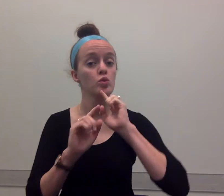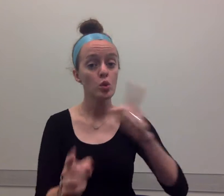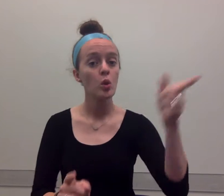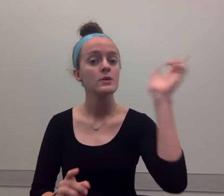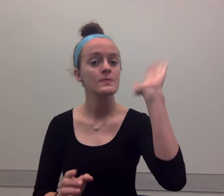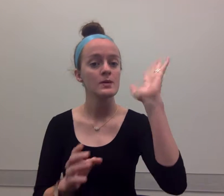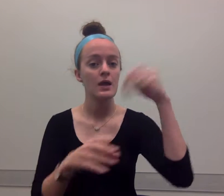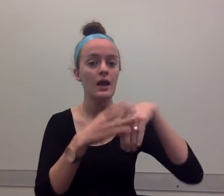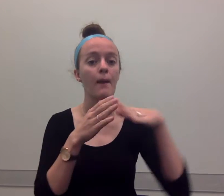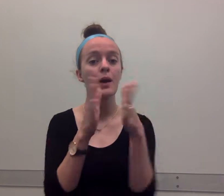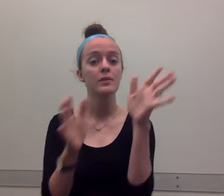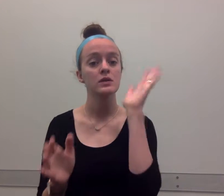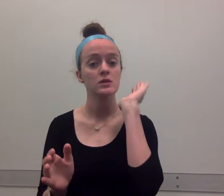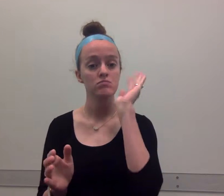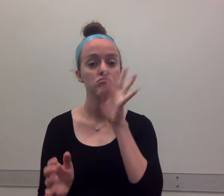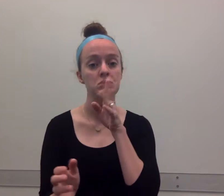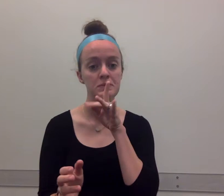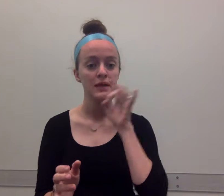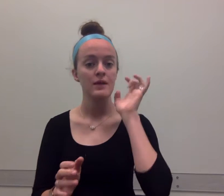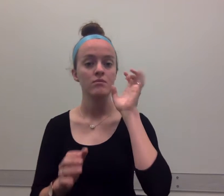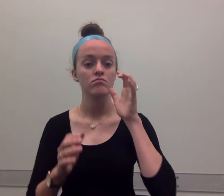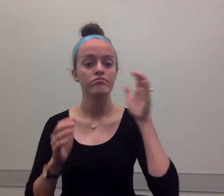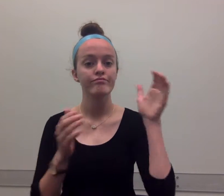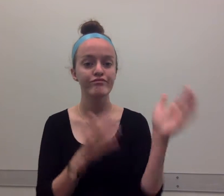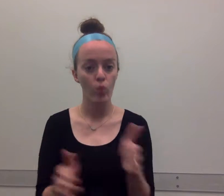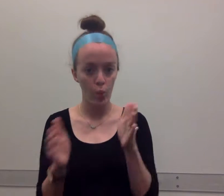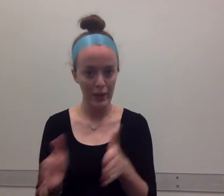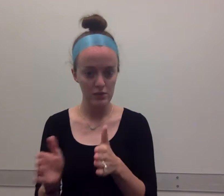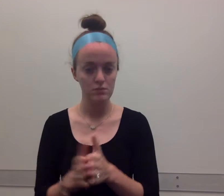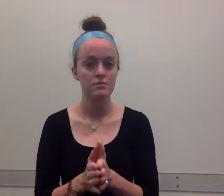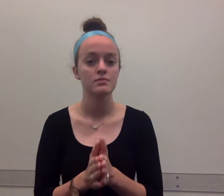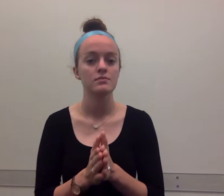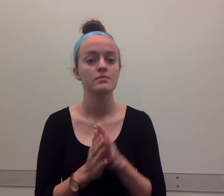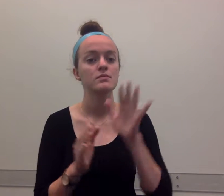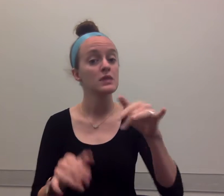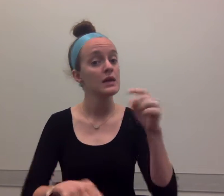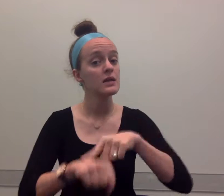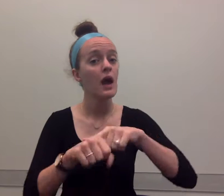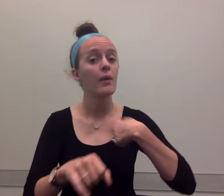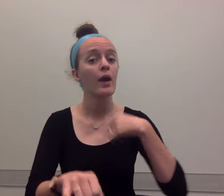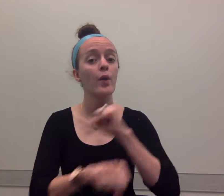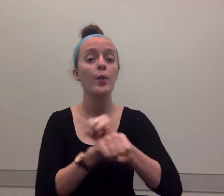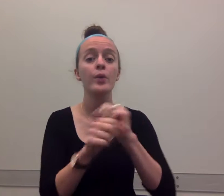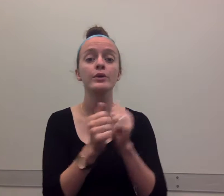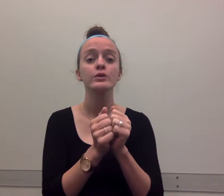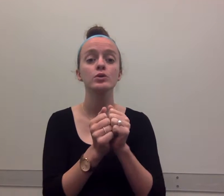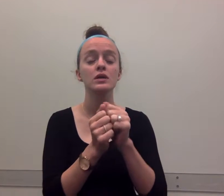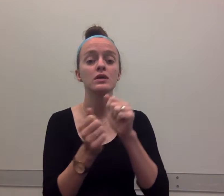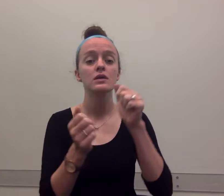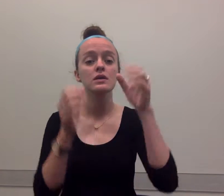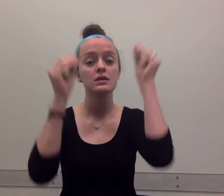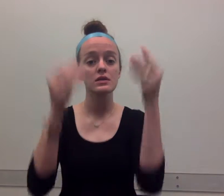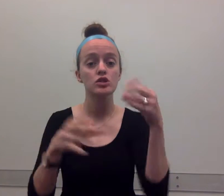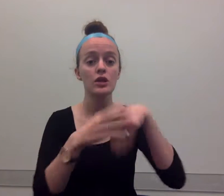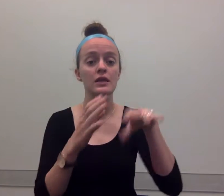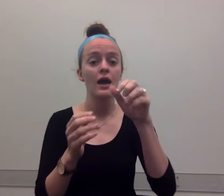format. During this time, I worked with an instructor in the African Studies Department